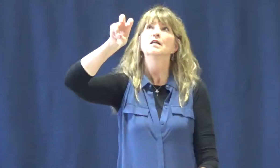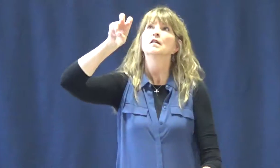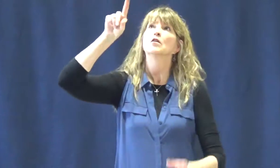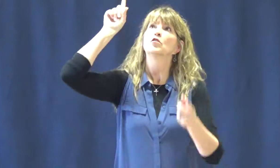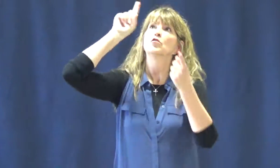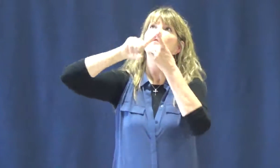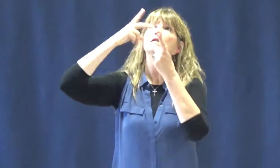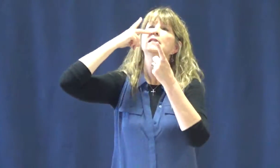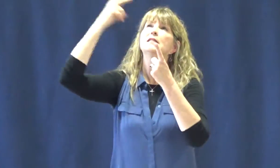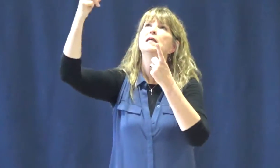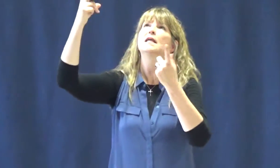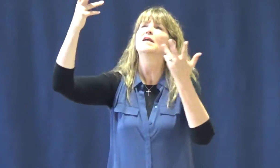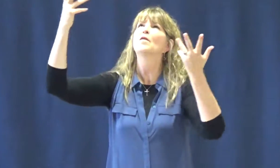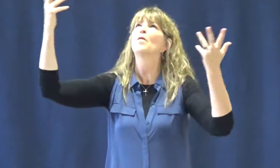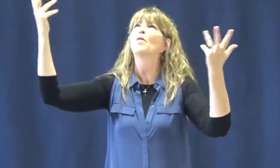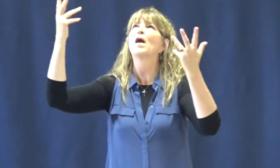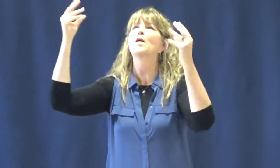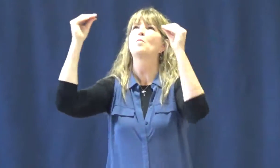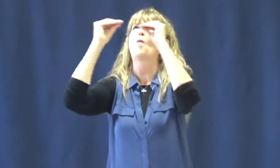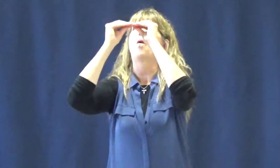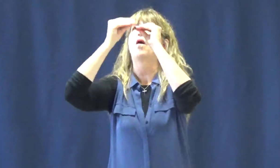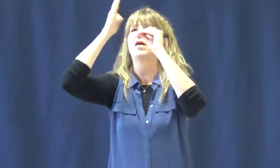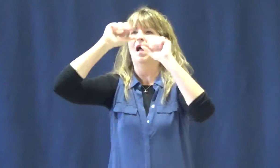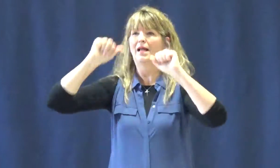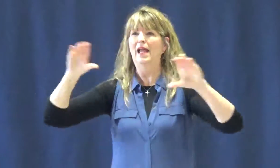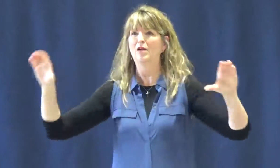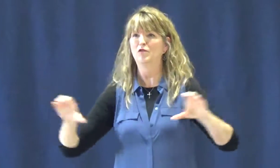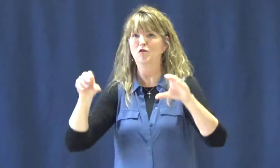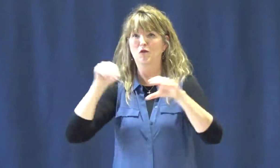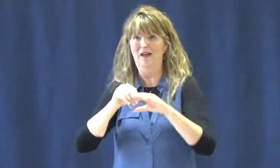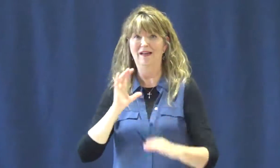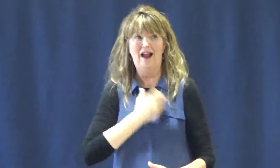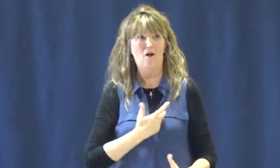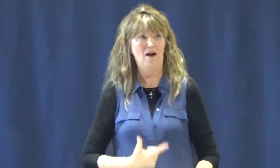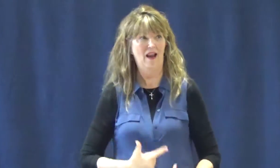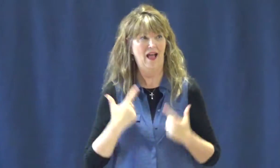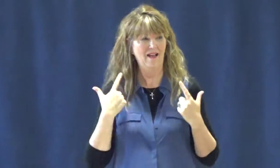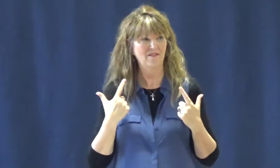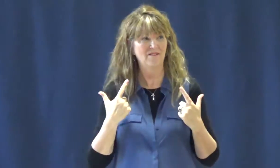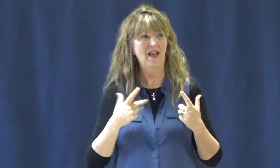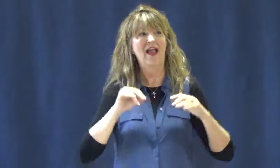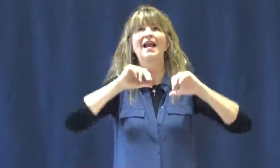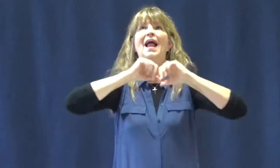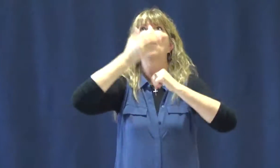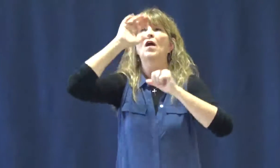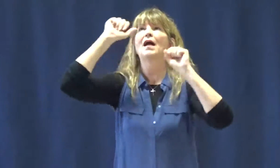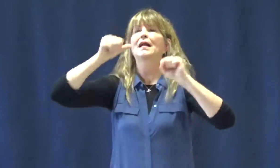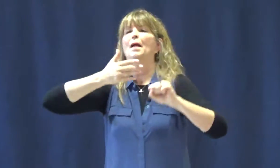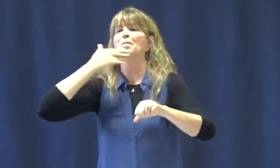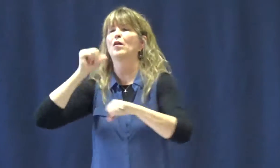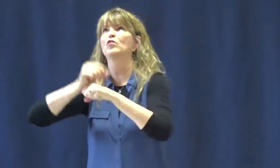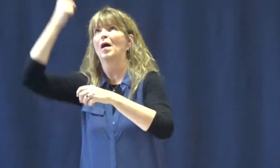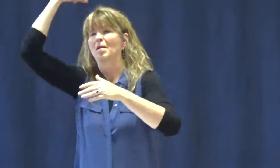journey. A new journey to see what God can do in our lives and